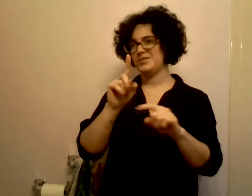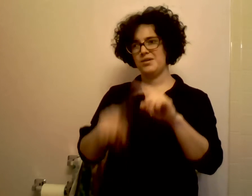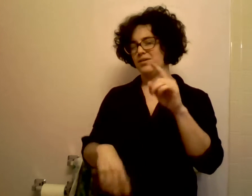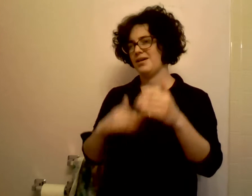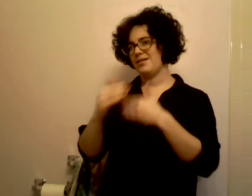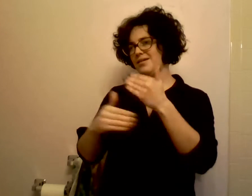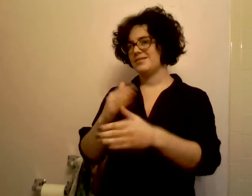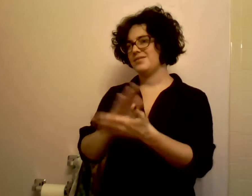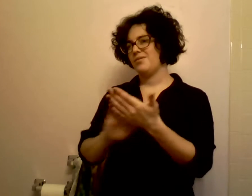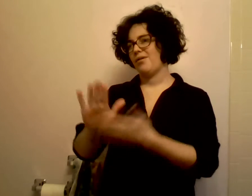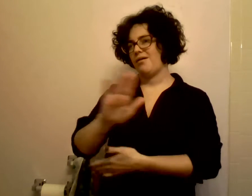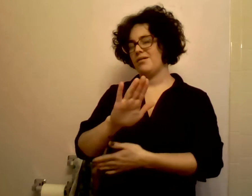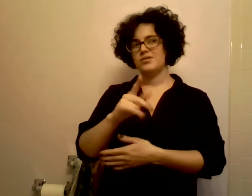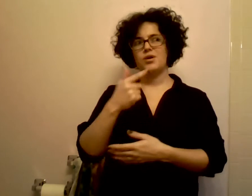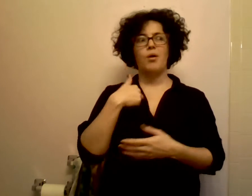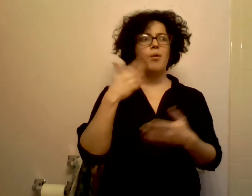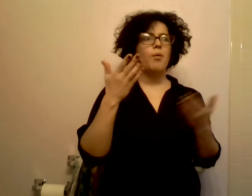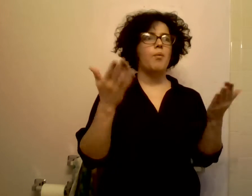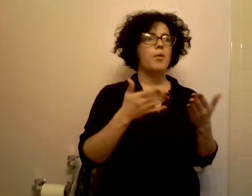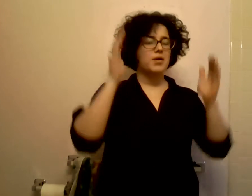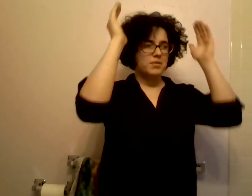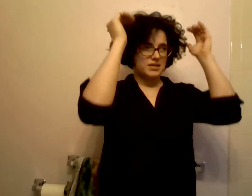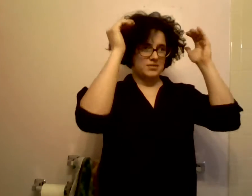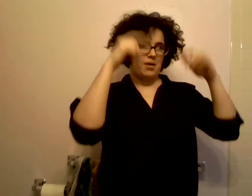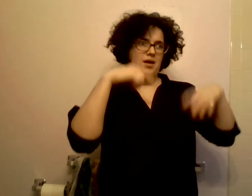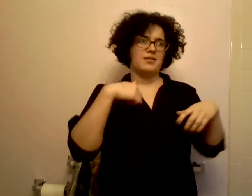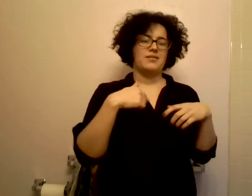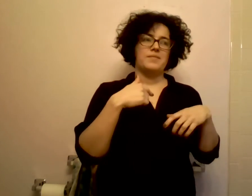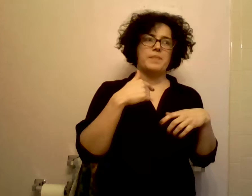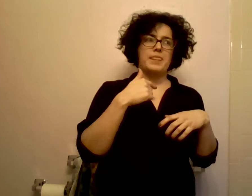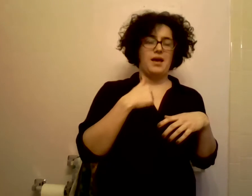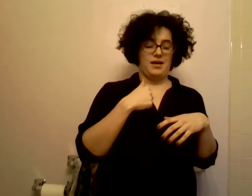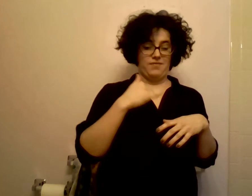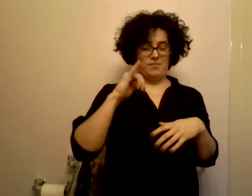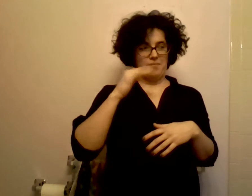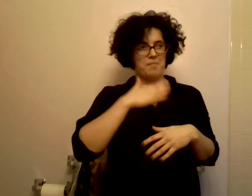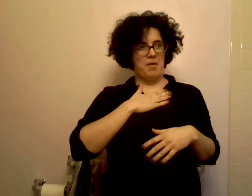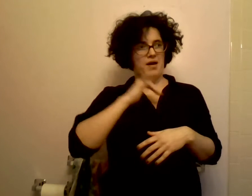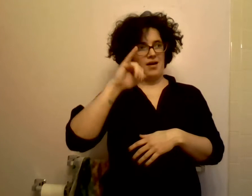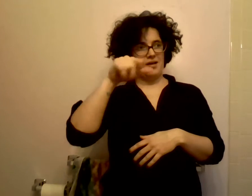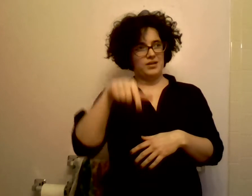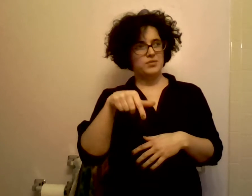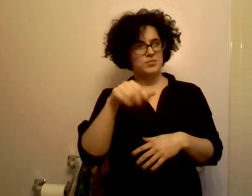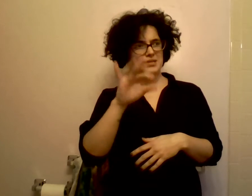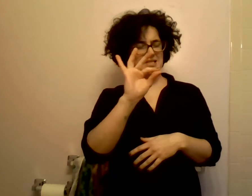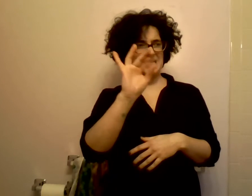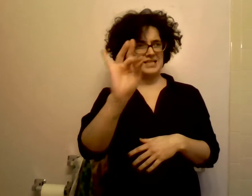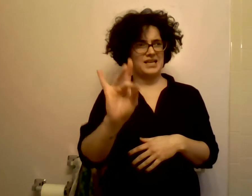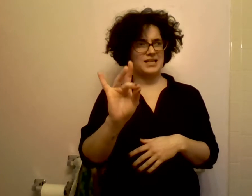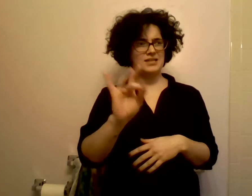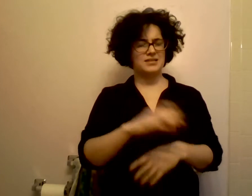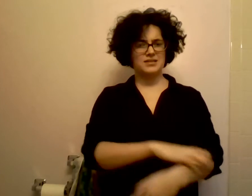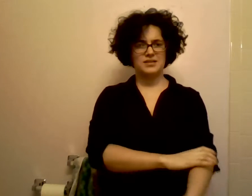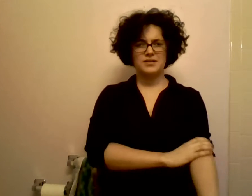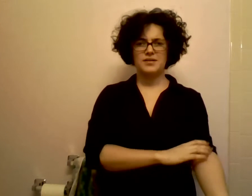young man. I only have an IQ of 98. The dean took out the file and explained to the young man, you don't